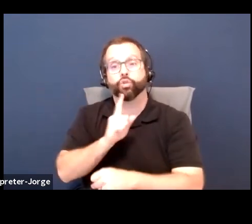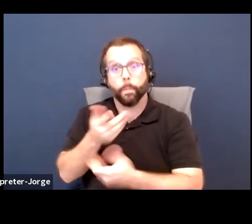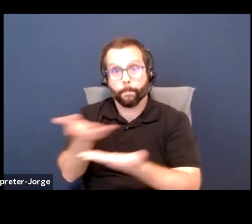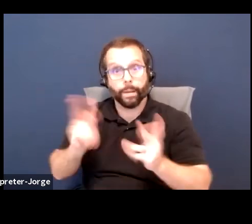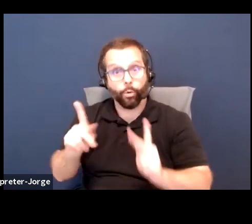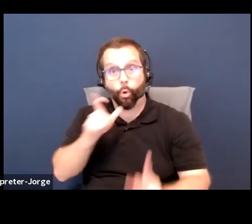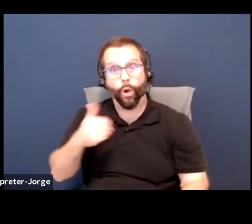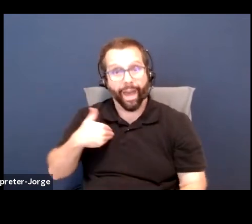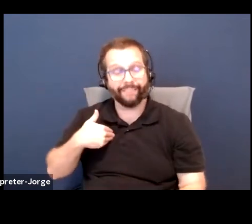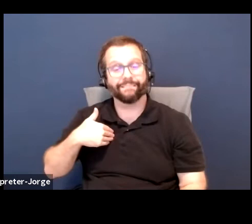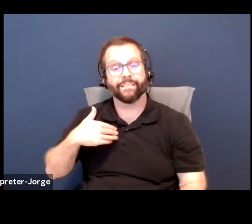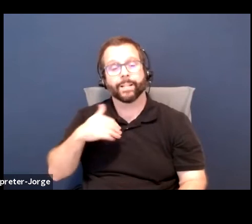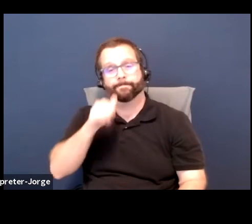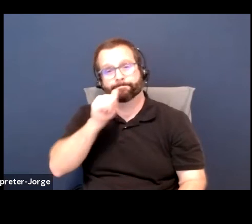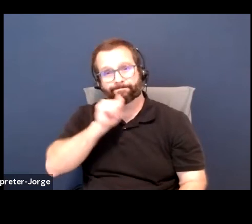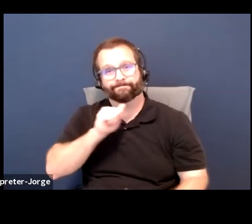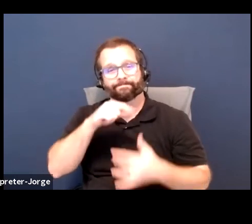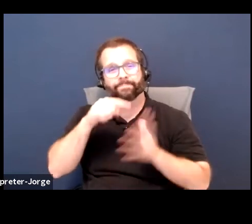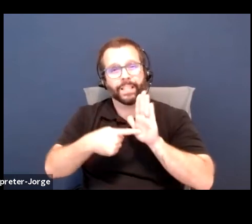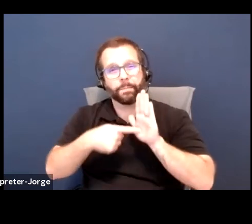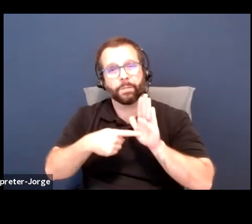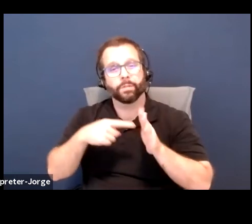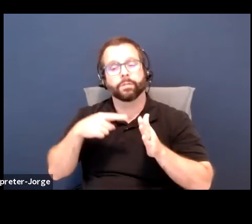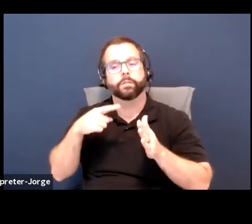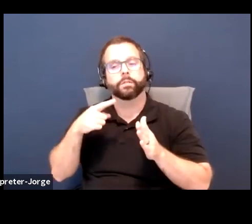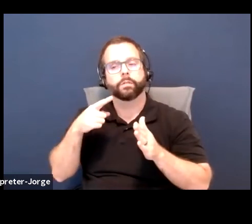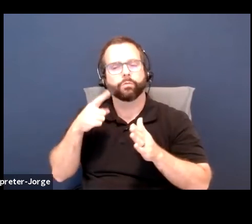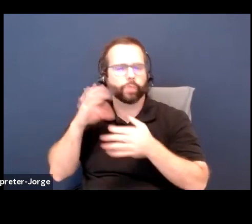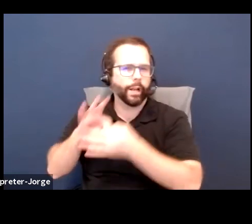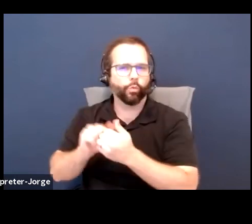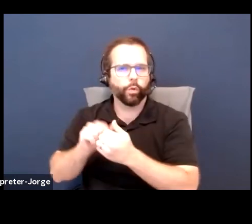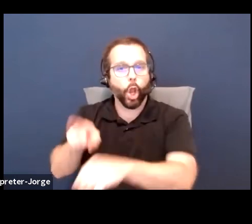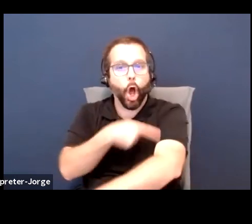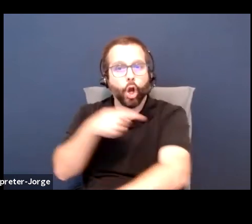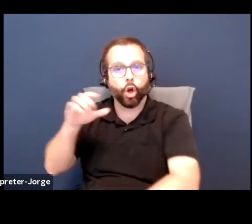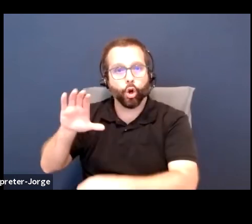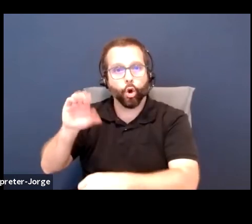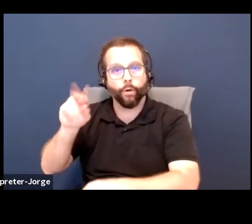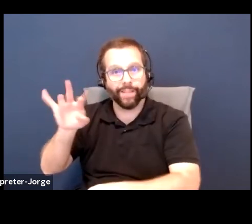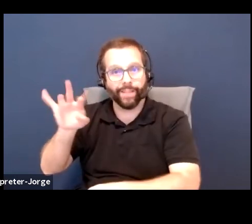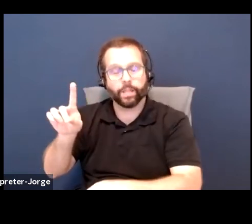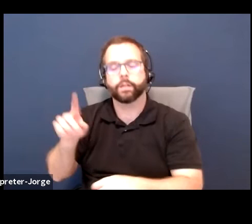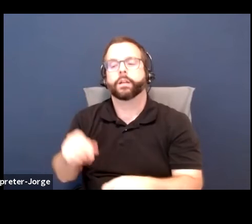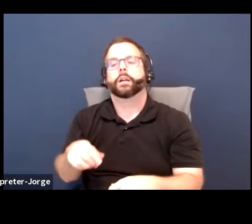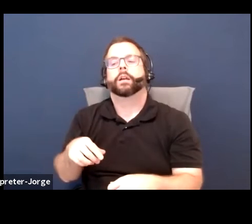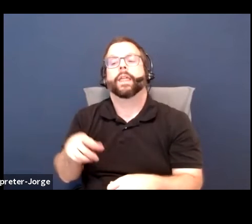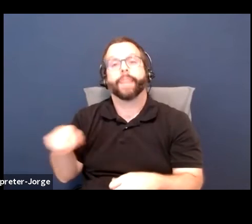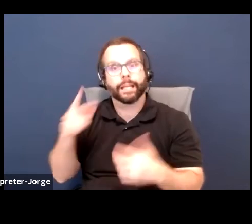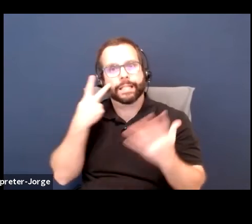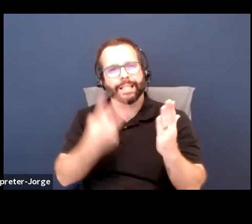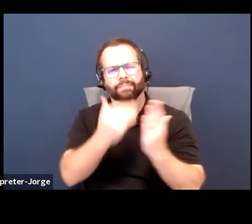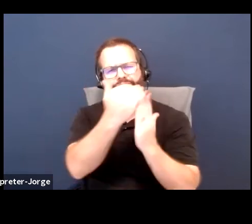COVID know how to access information, resources, and services offered by